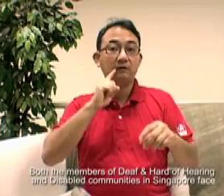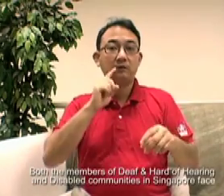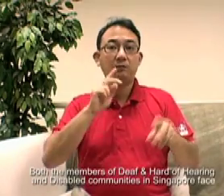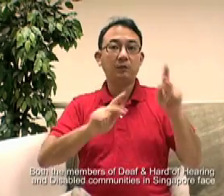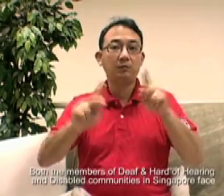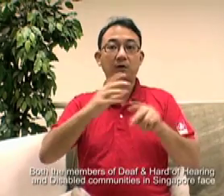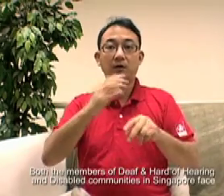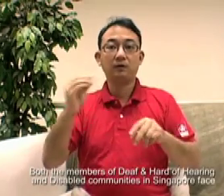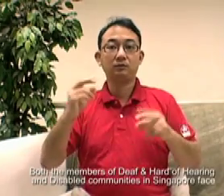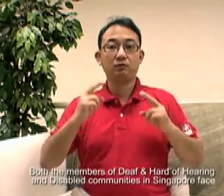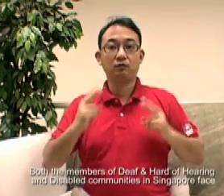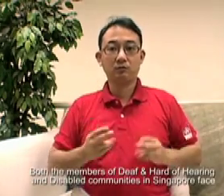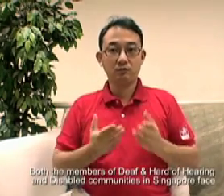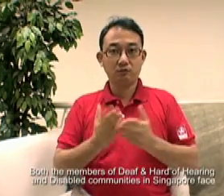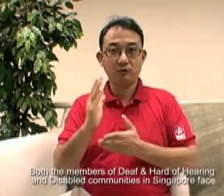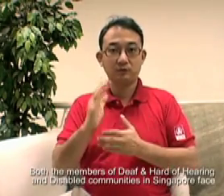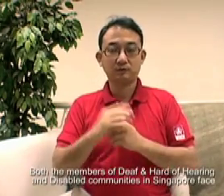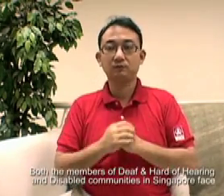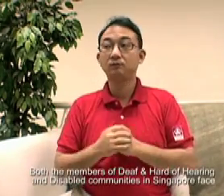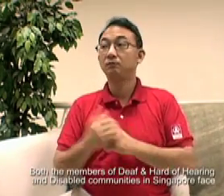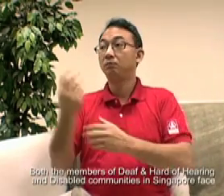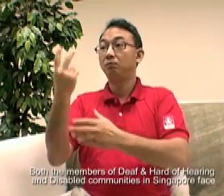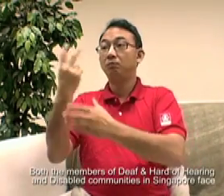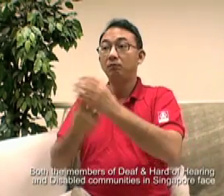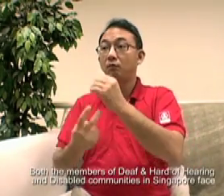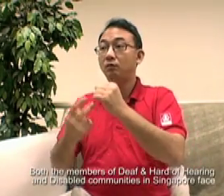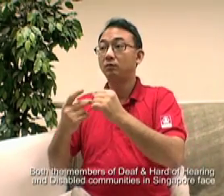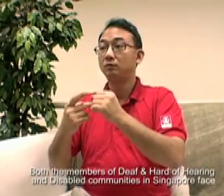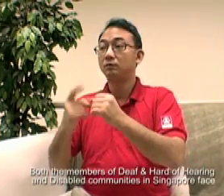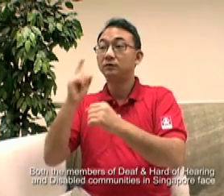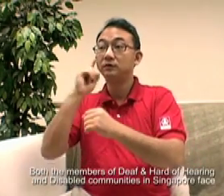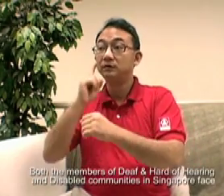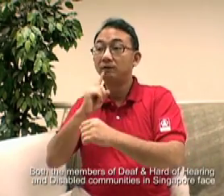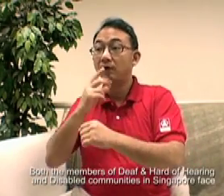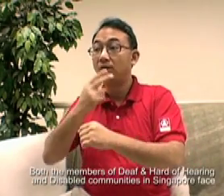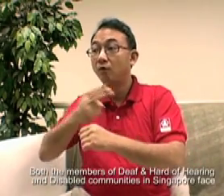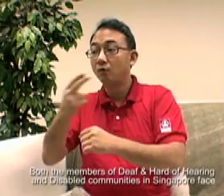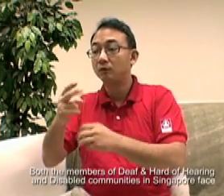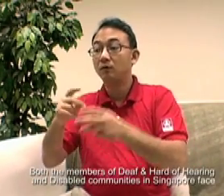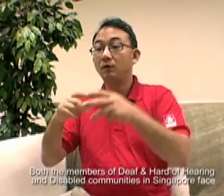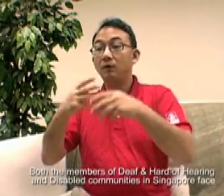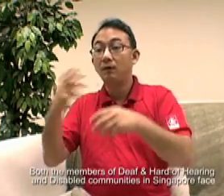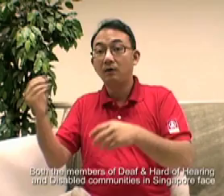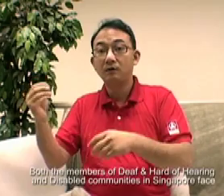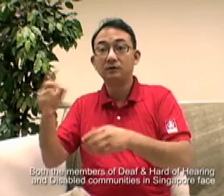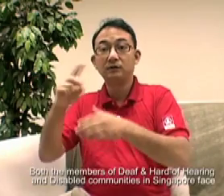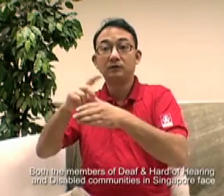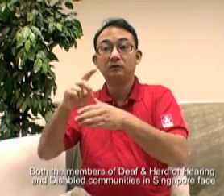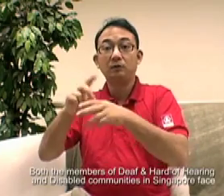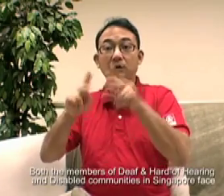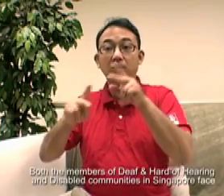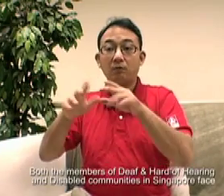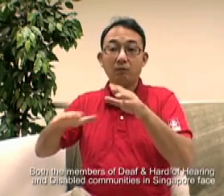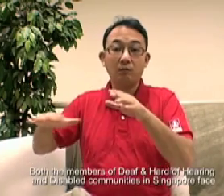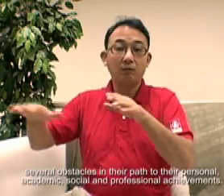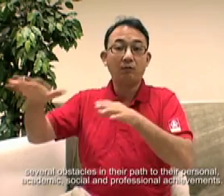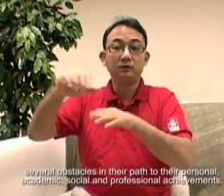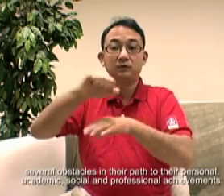Both the members of deaf and hard of hearing and disabled communities in Singapore face several obstacles in their path to their personal